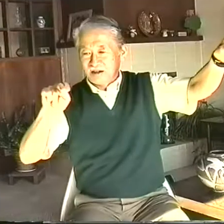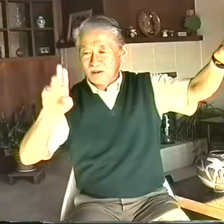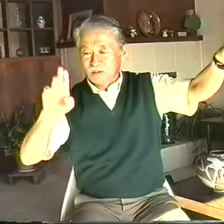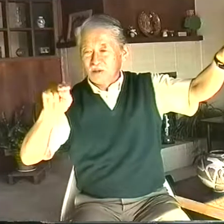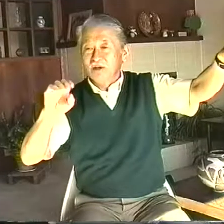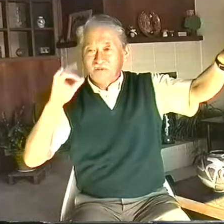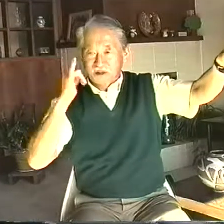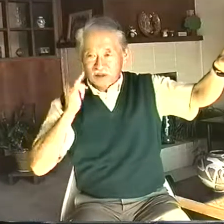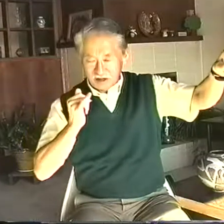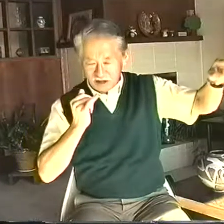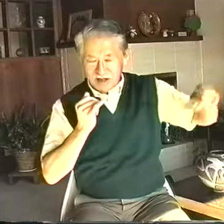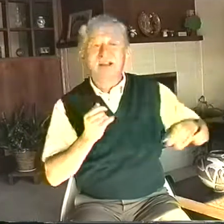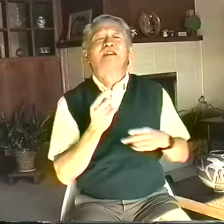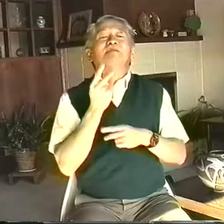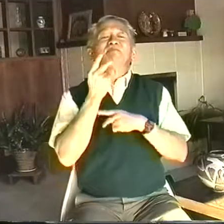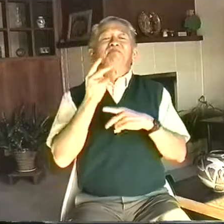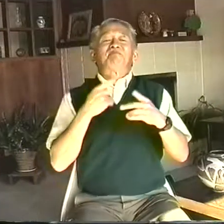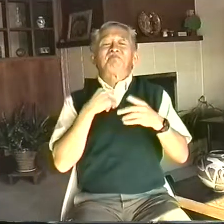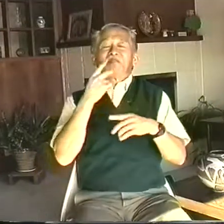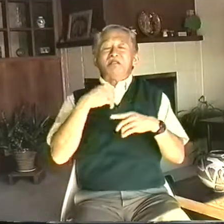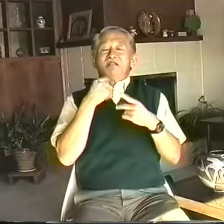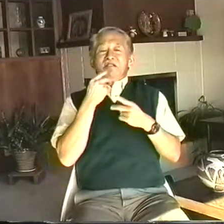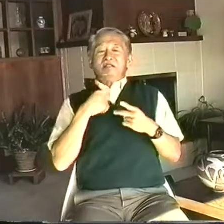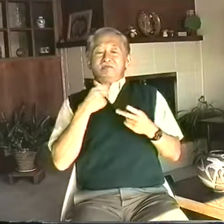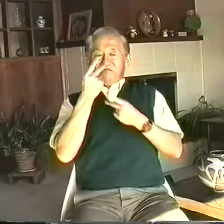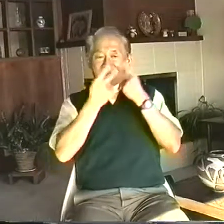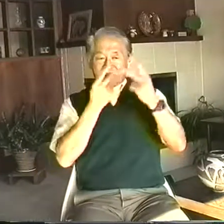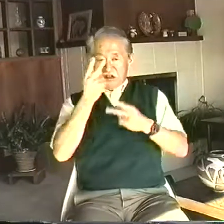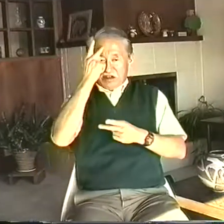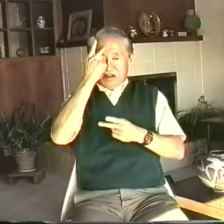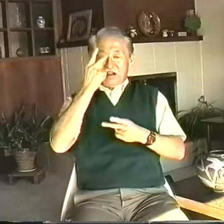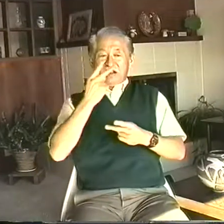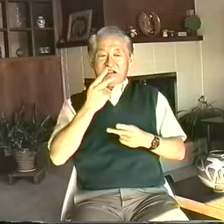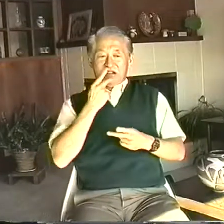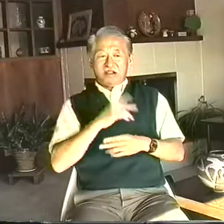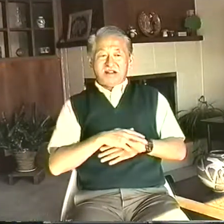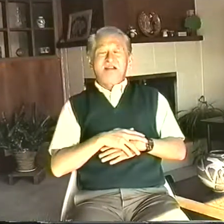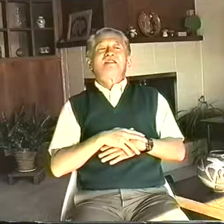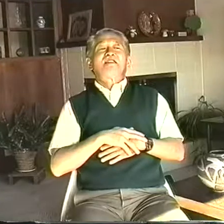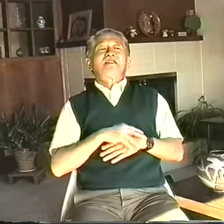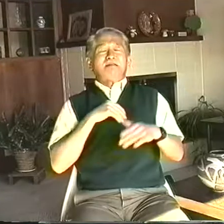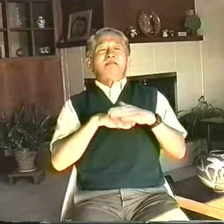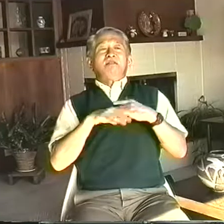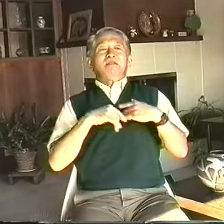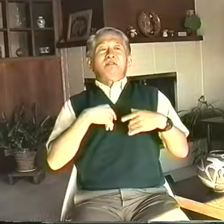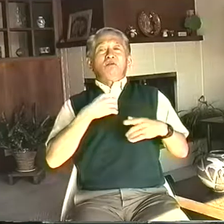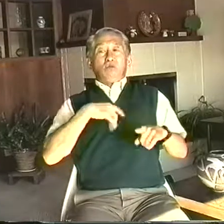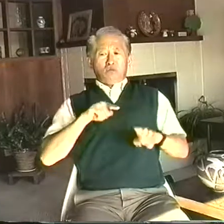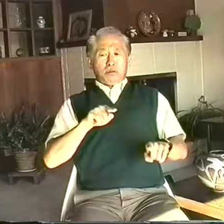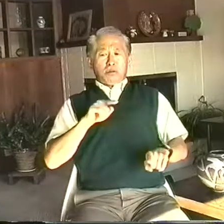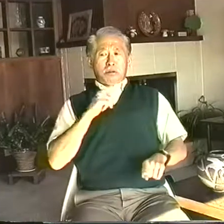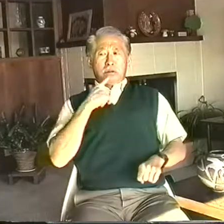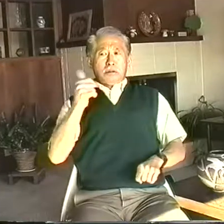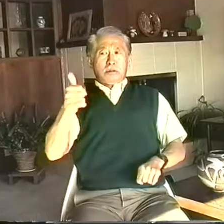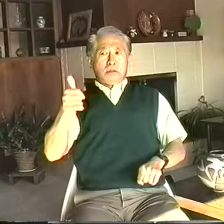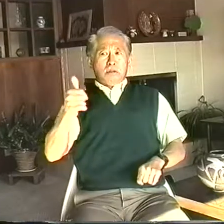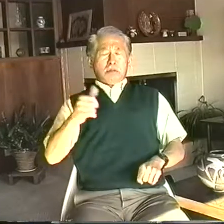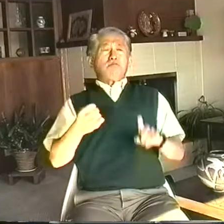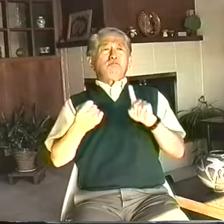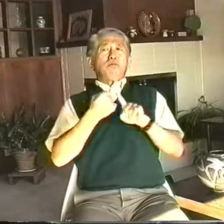So Miss Rice took me to the San Bernardino Assembly Center, and I went to see my parents. I was